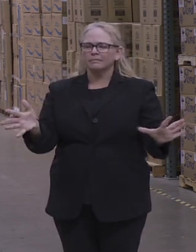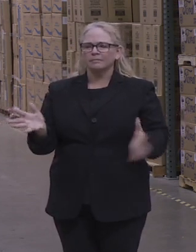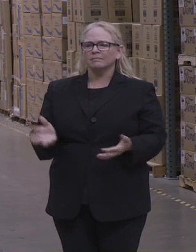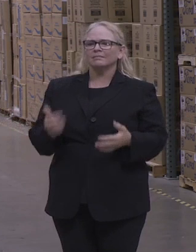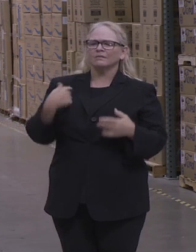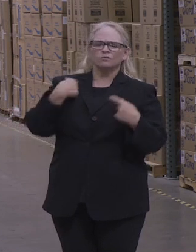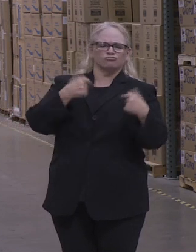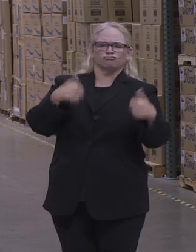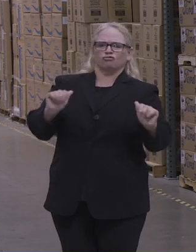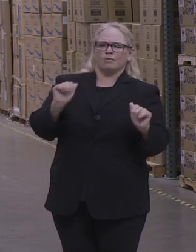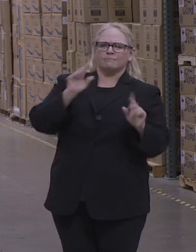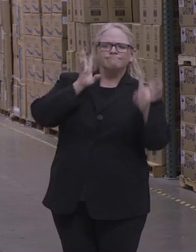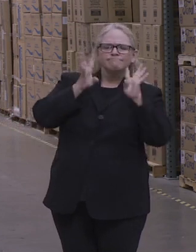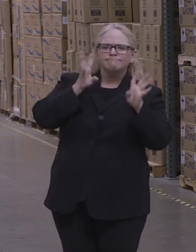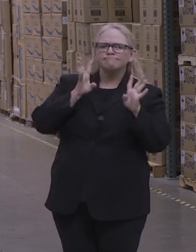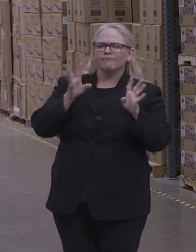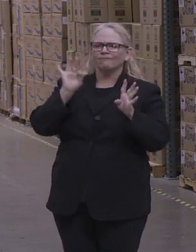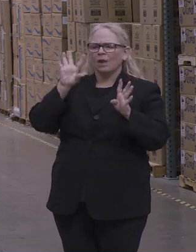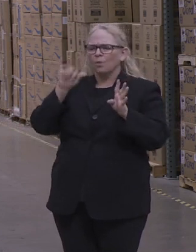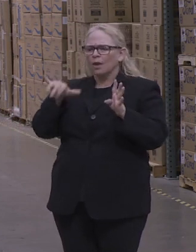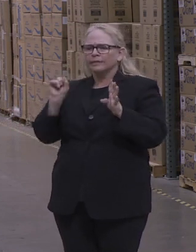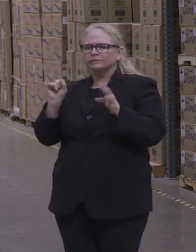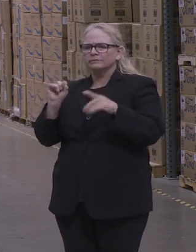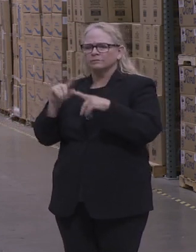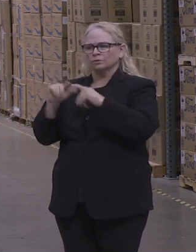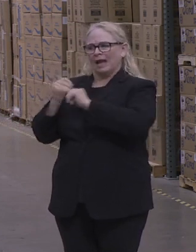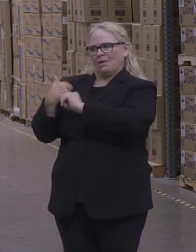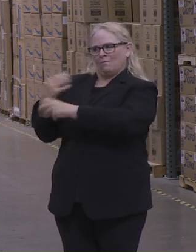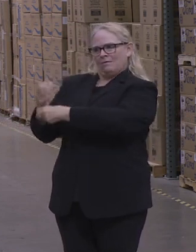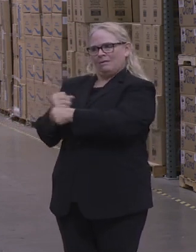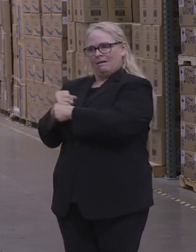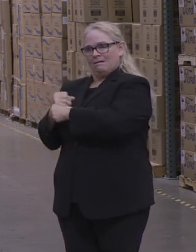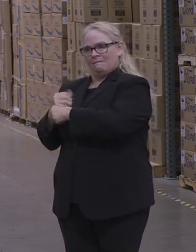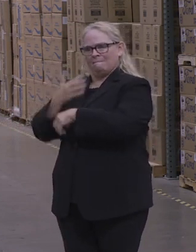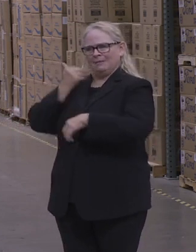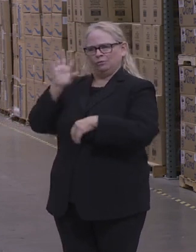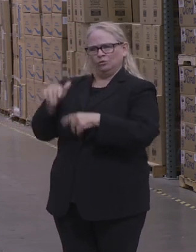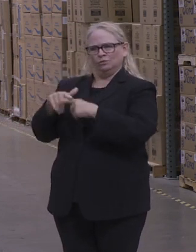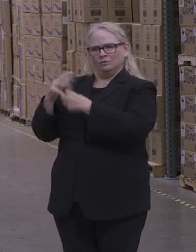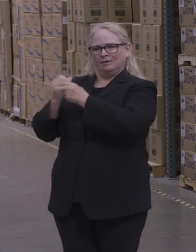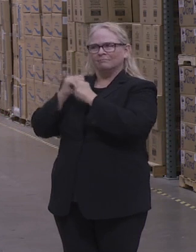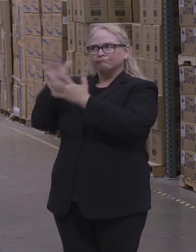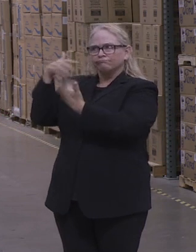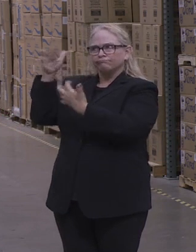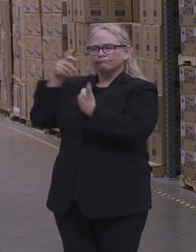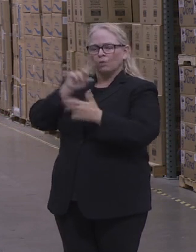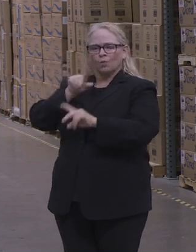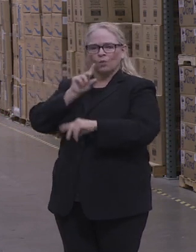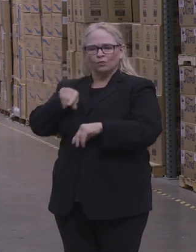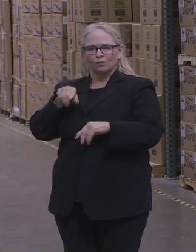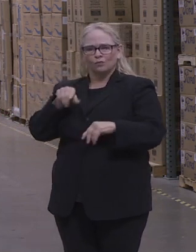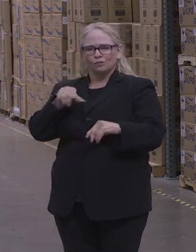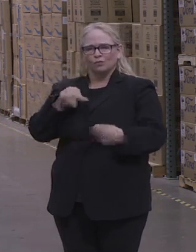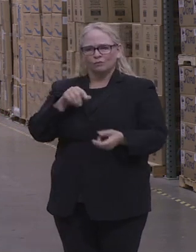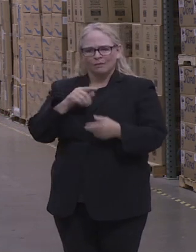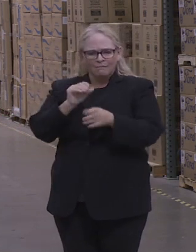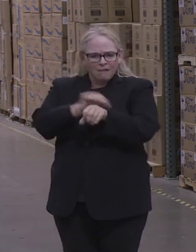we approach the issue of procurement of PPE. We announced a number of months ago a very bold